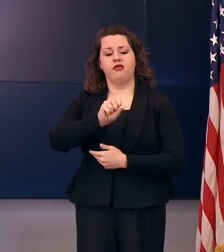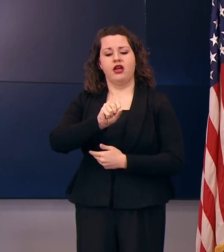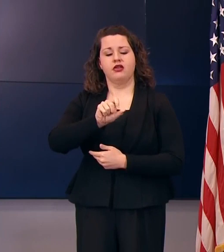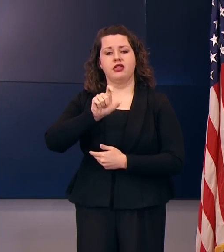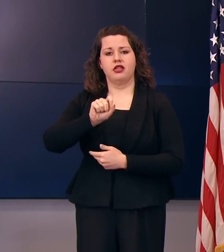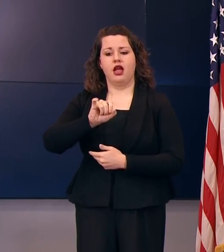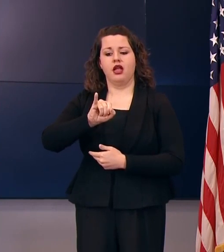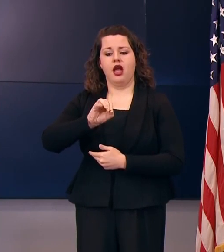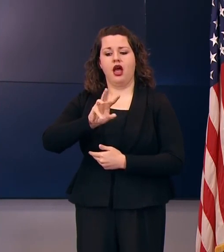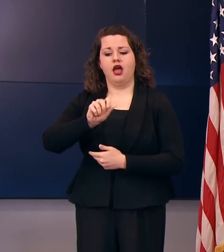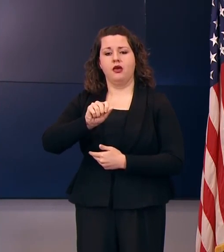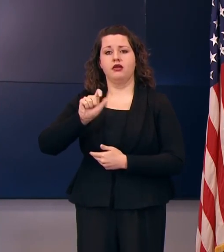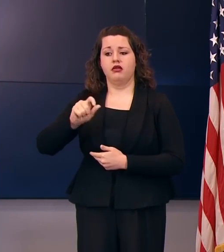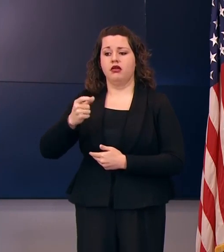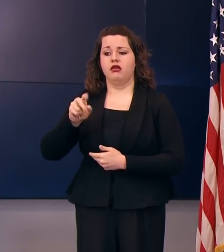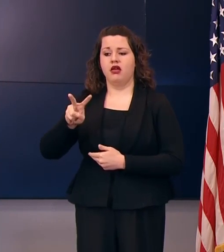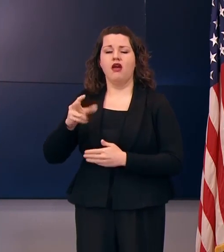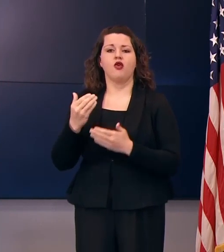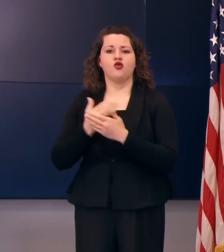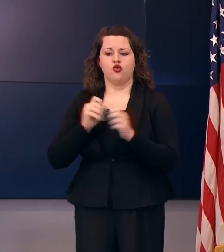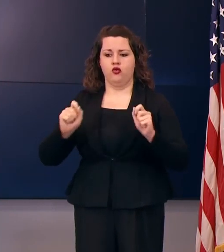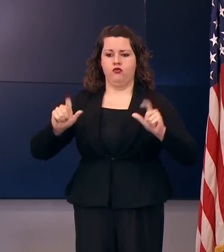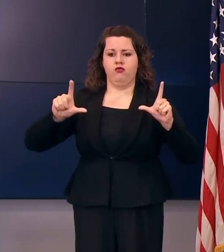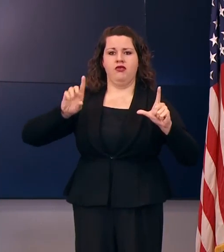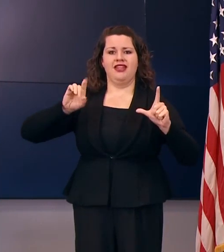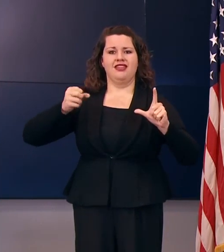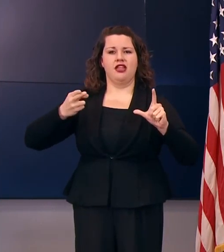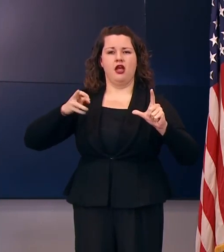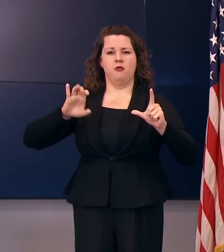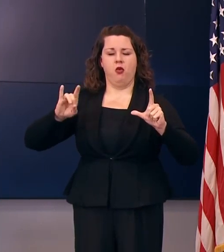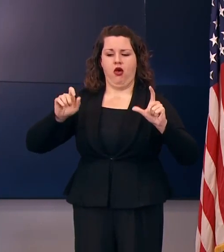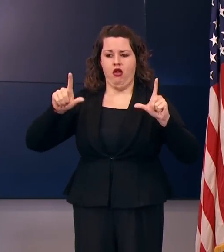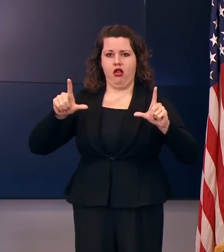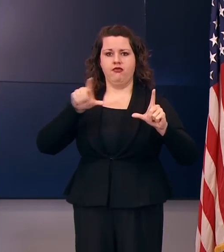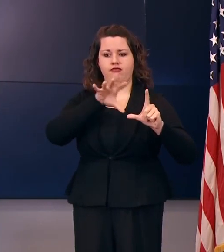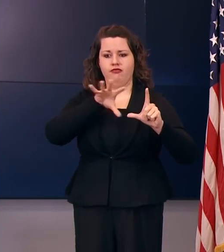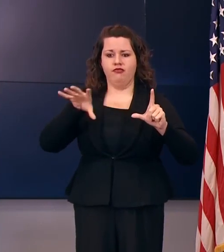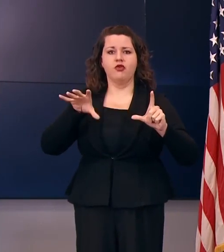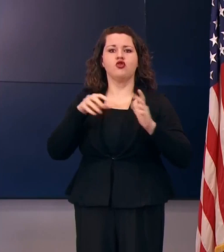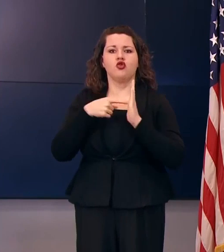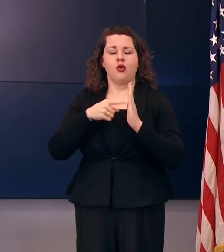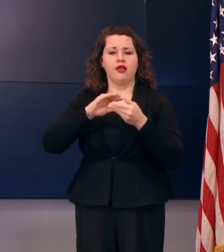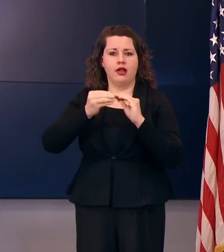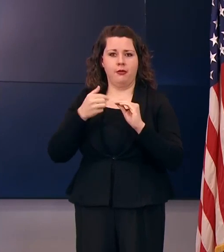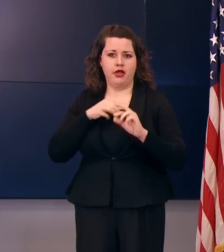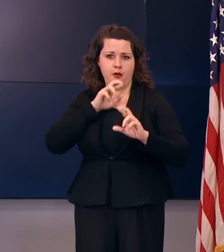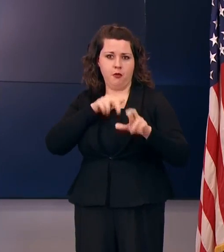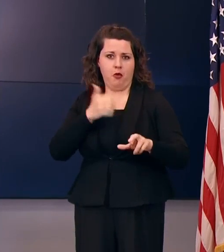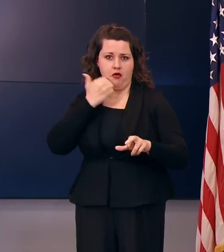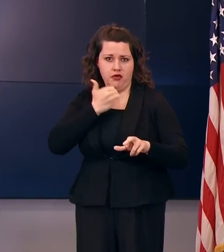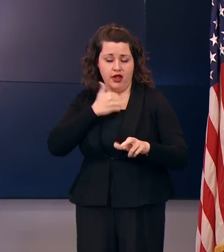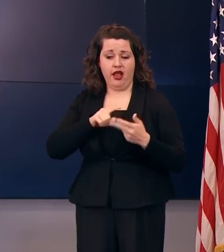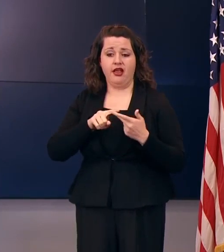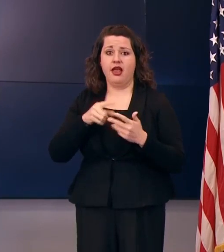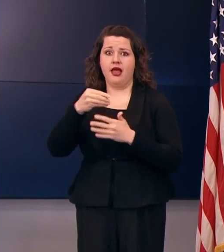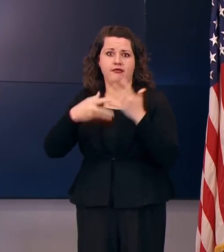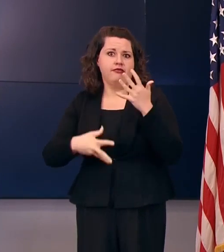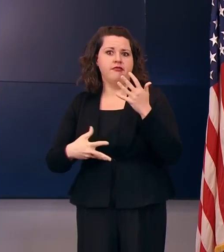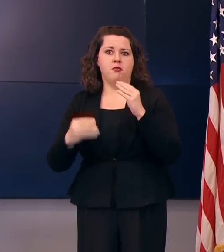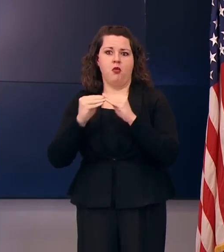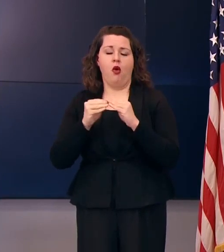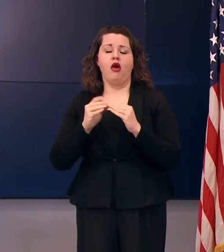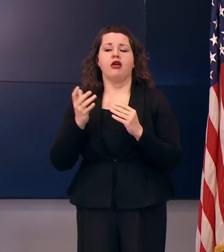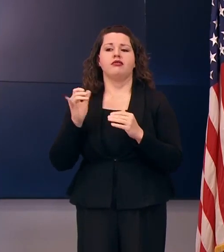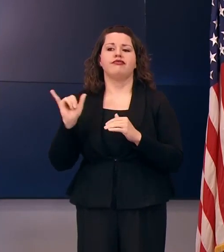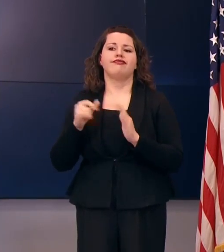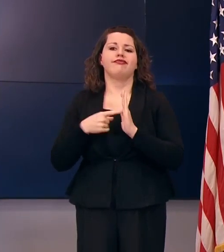coronavirus.iowa.gov. The dashboard includes the numbers that I report in my press conference each day and more, such as the total number of